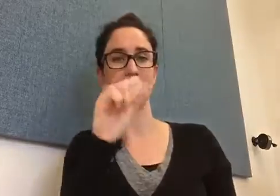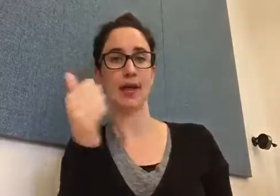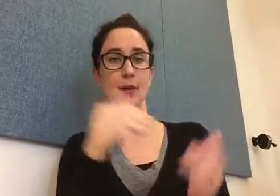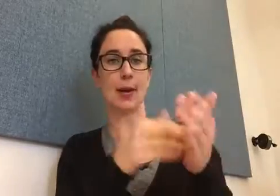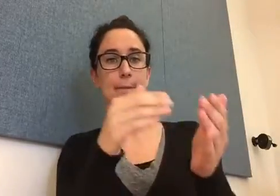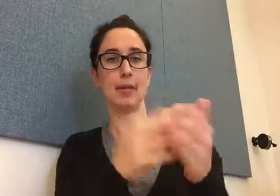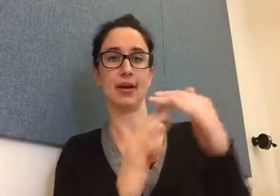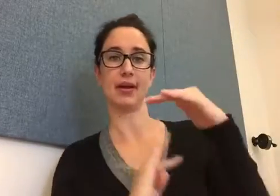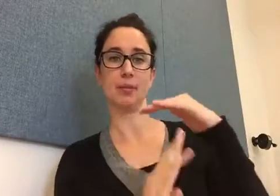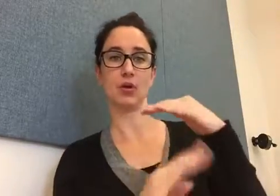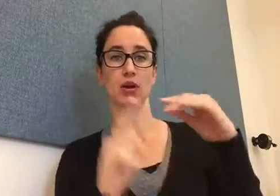immigrated to America.